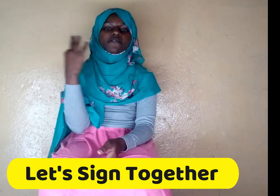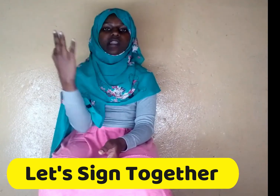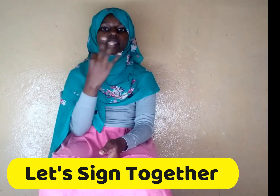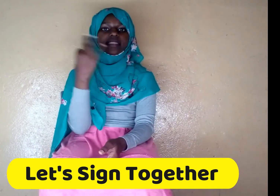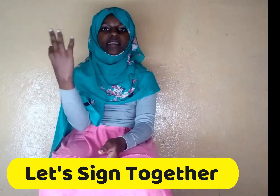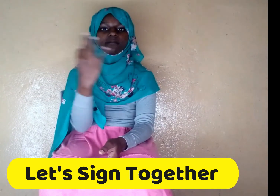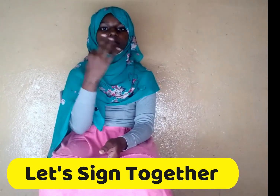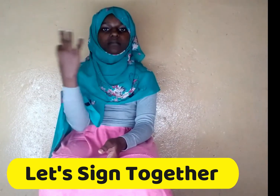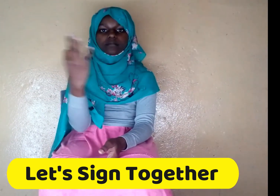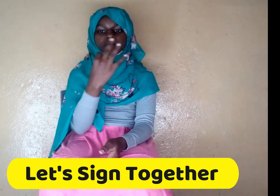Friday.